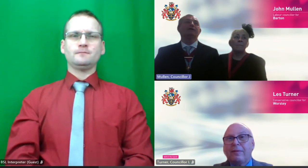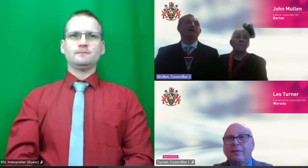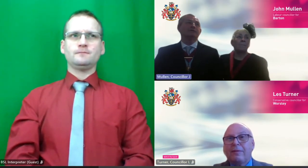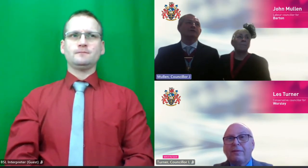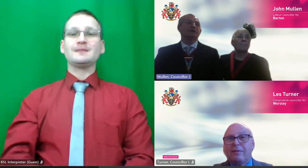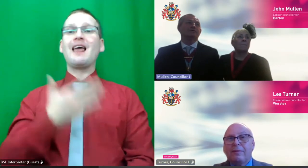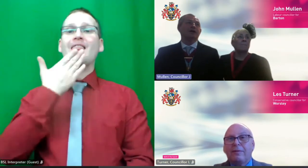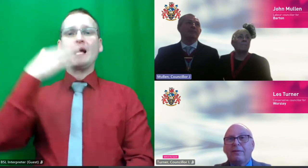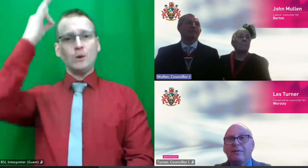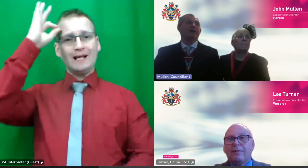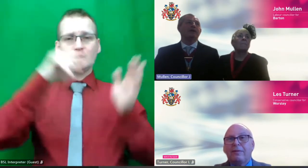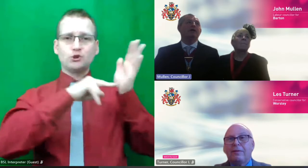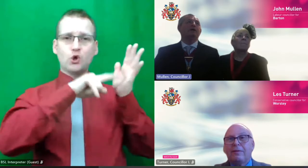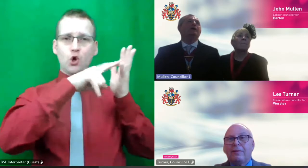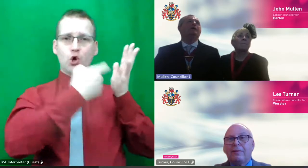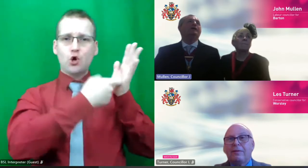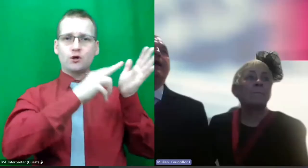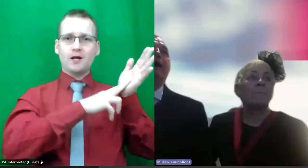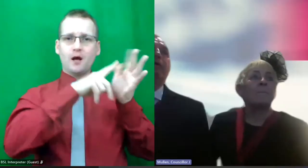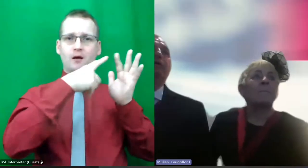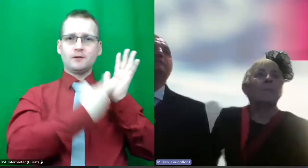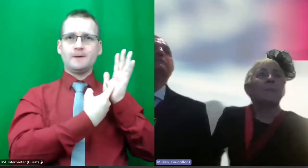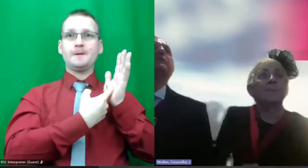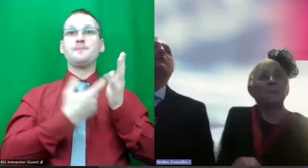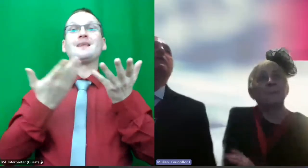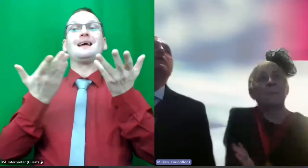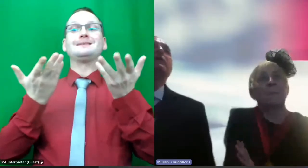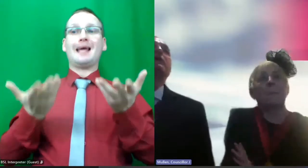Thank you, Councillor Turner, for that. Now,